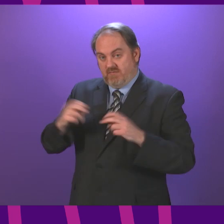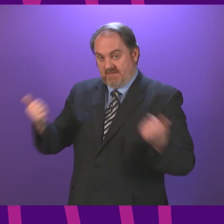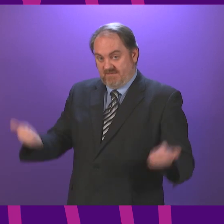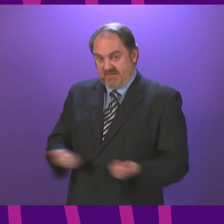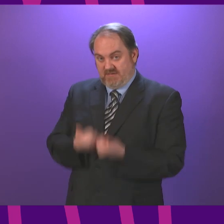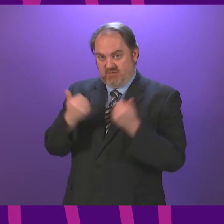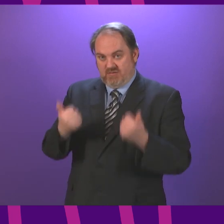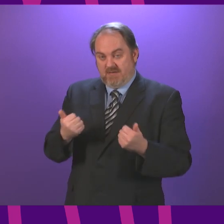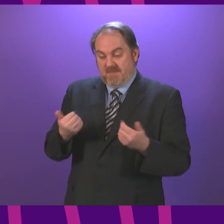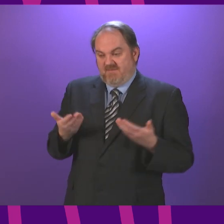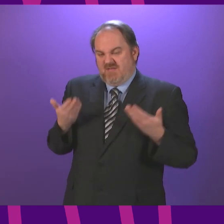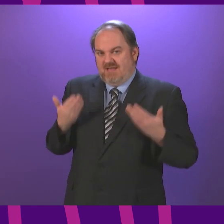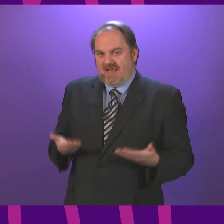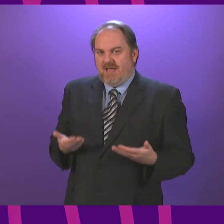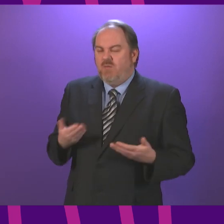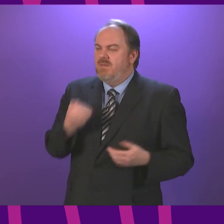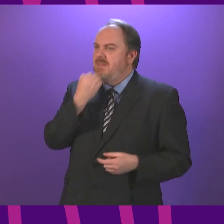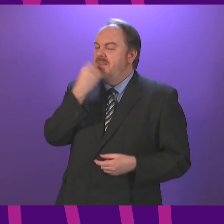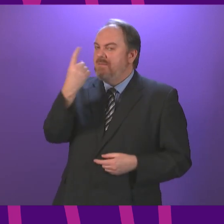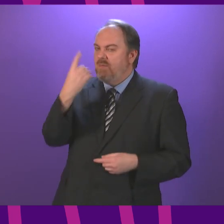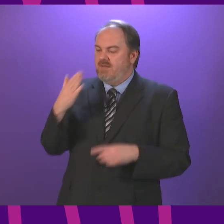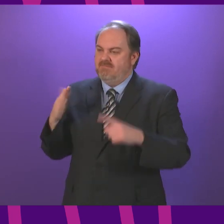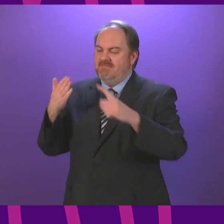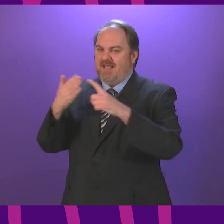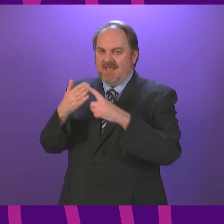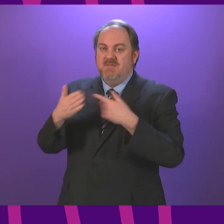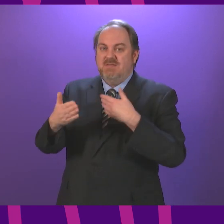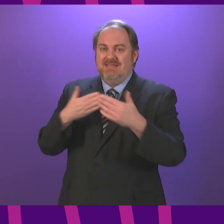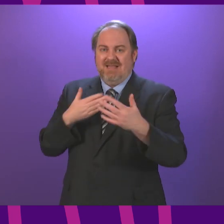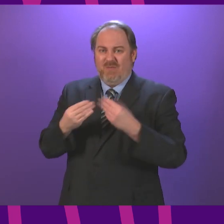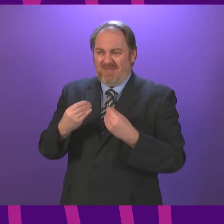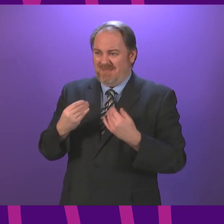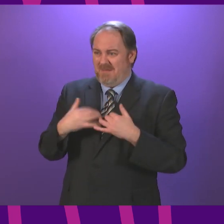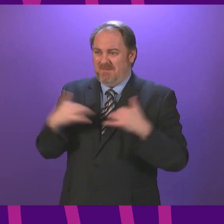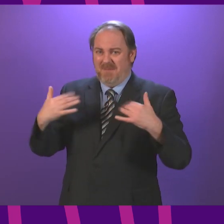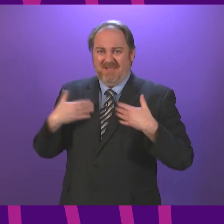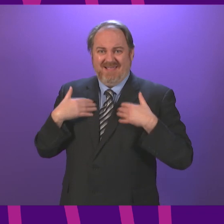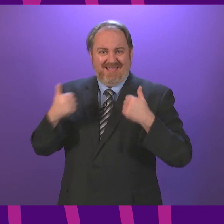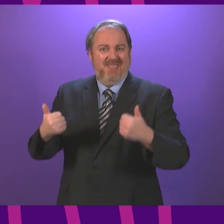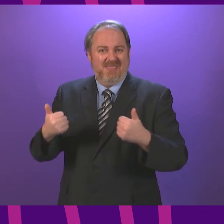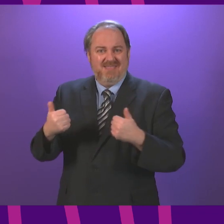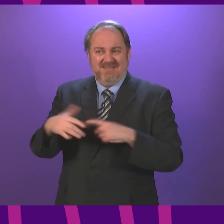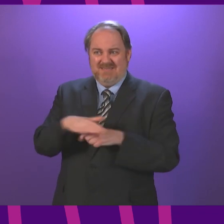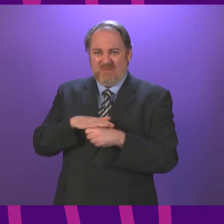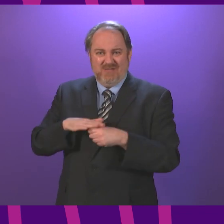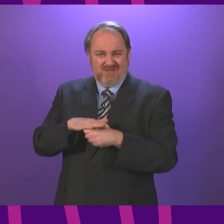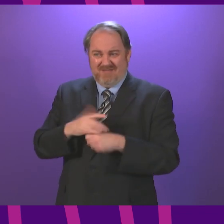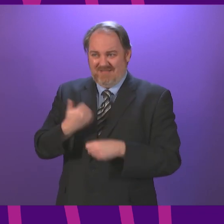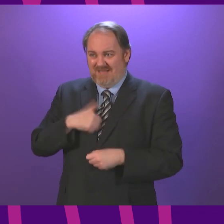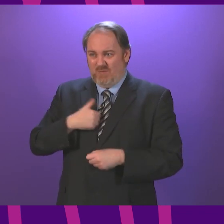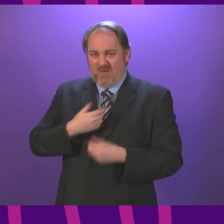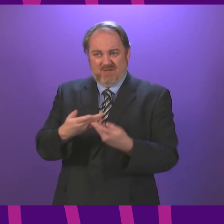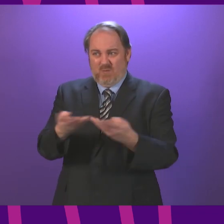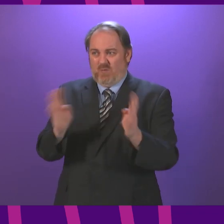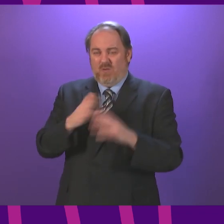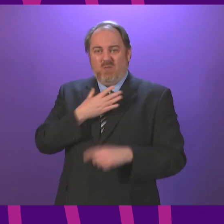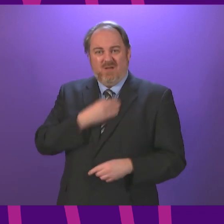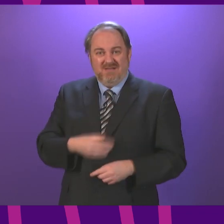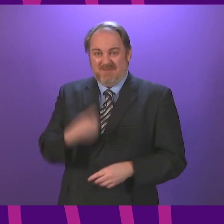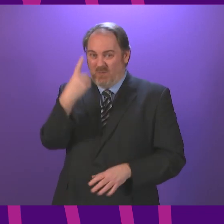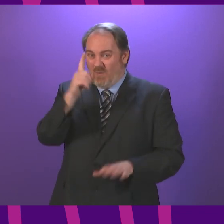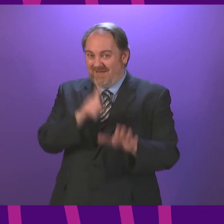we are still focused on the public health crisis, and I think that's what most of the public want of us. This week, we are marking a